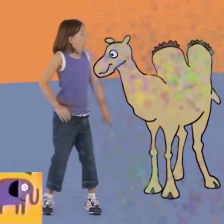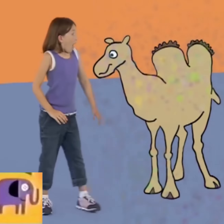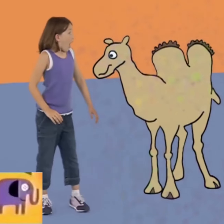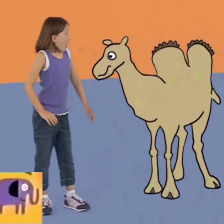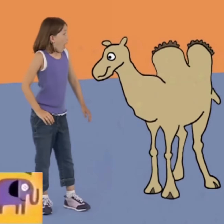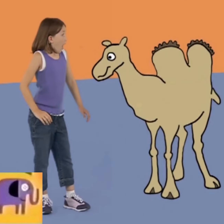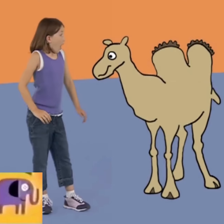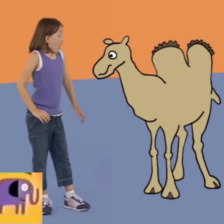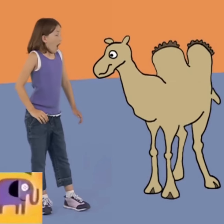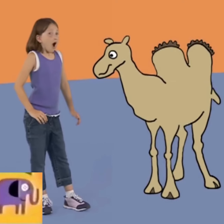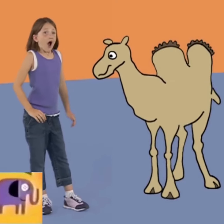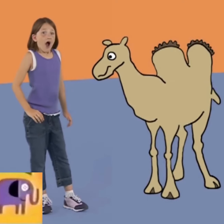camel.